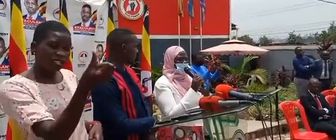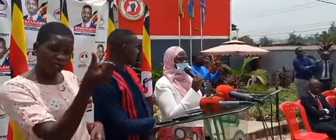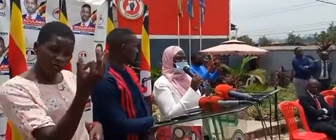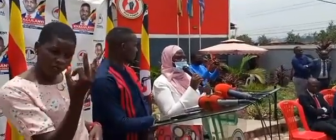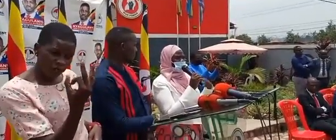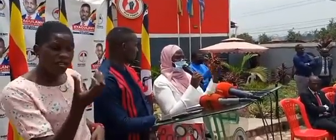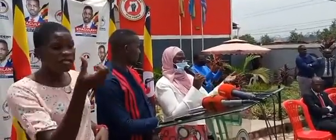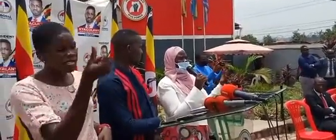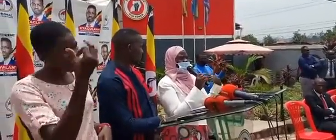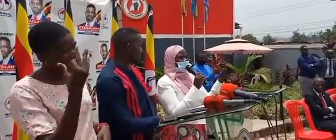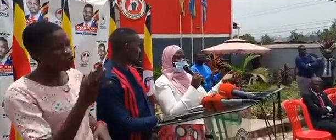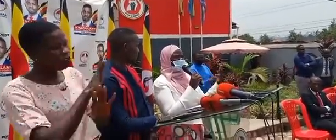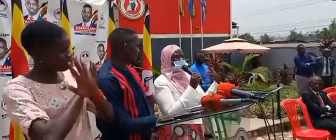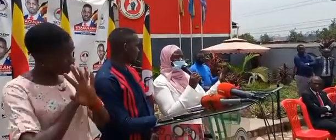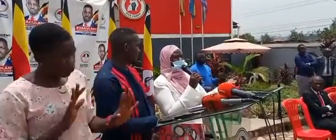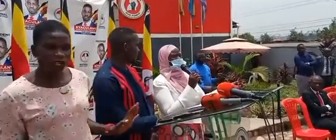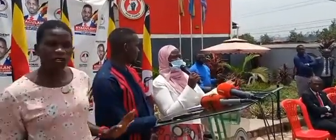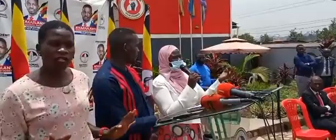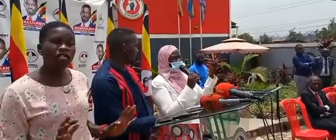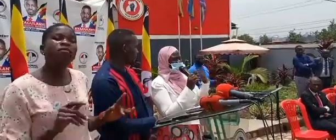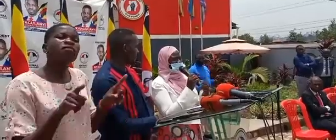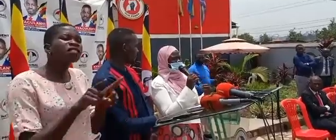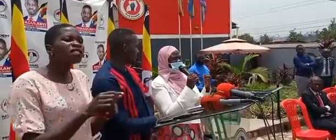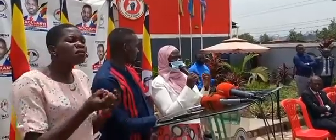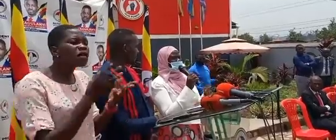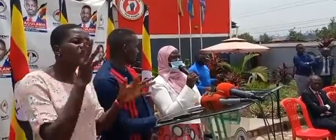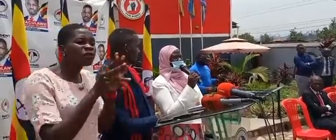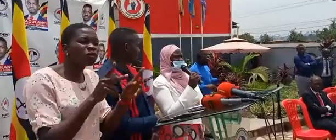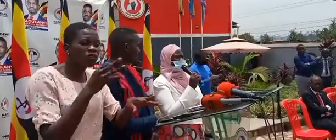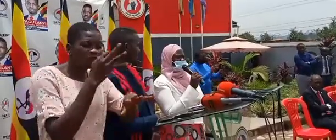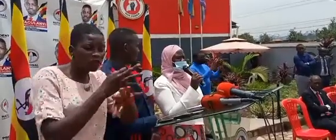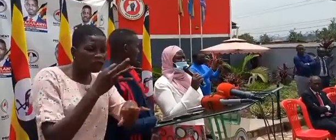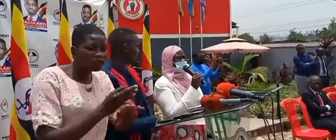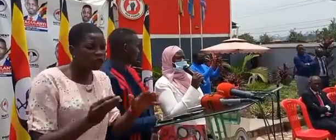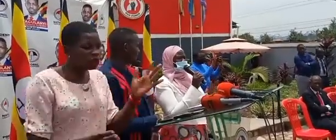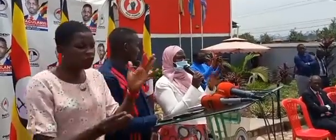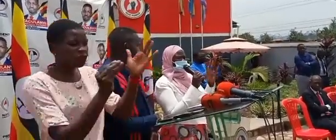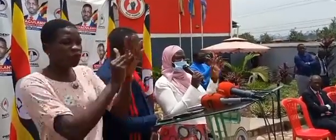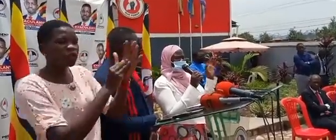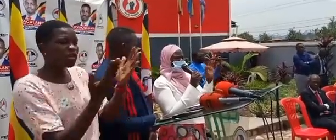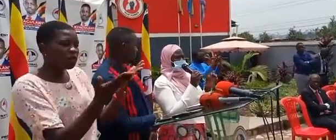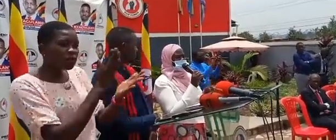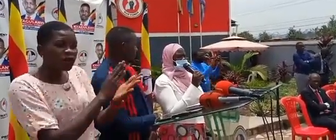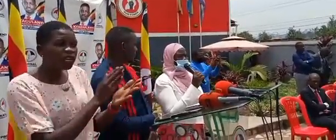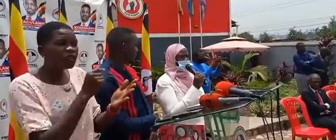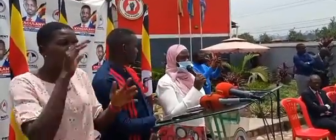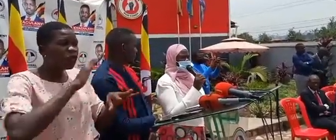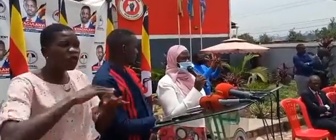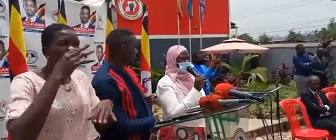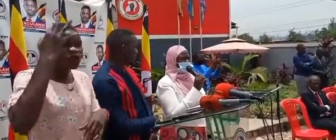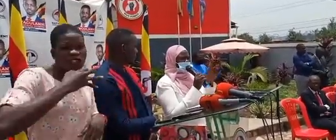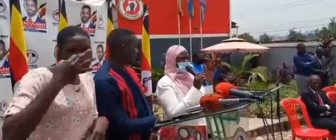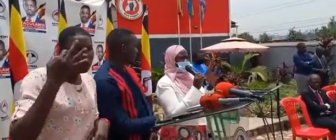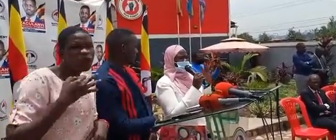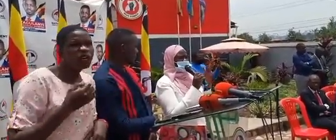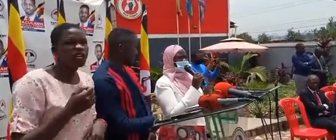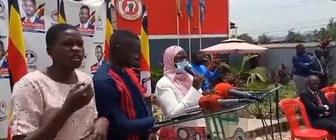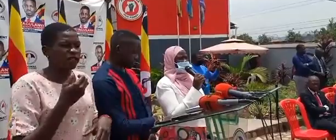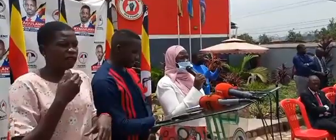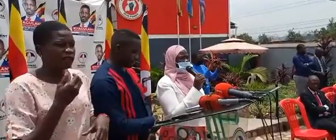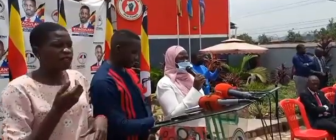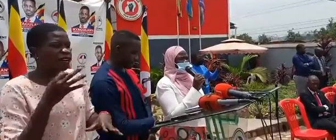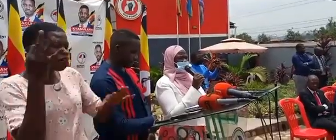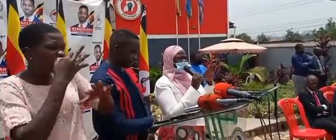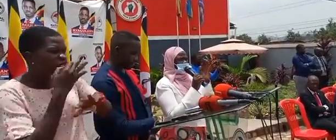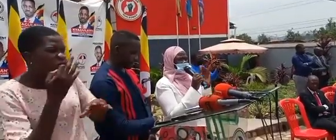in my name. They even carry out conversations in my name and get people. I don't carry on conversations.